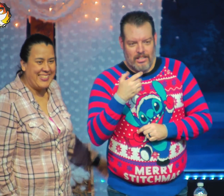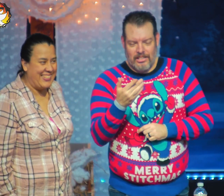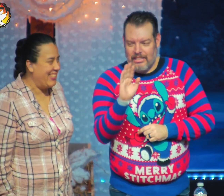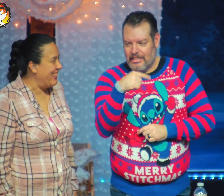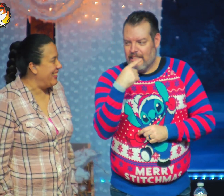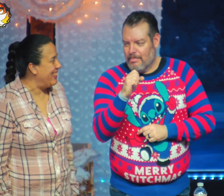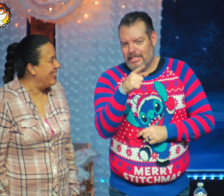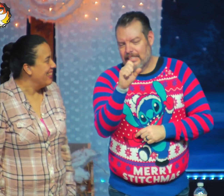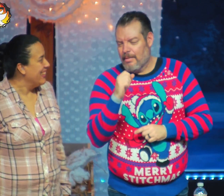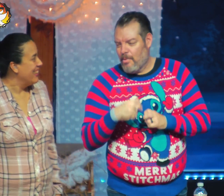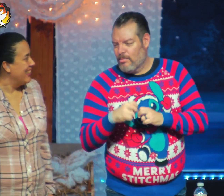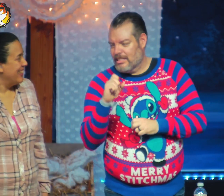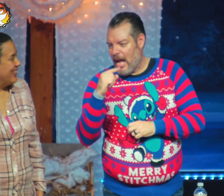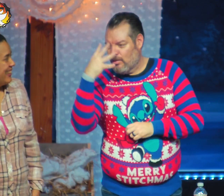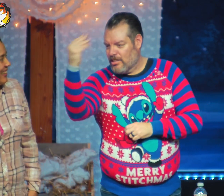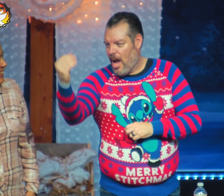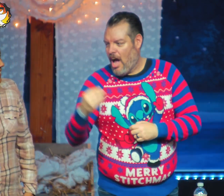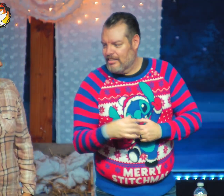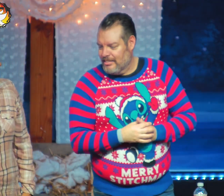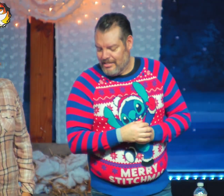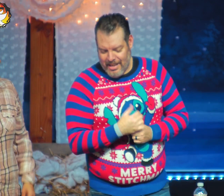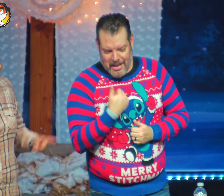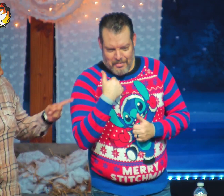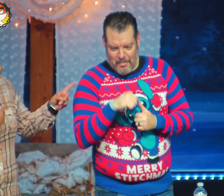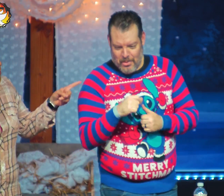things. When I touch that, I just ask Scott.